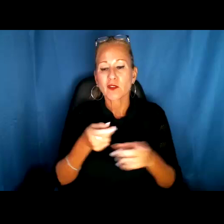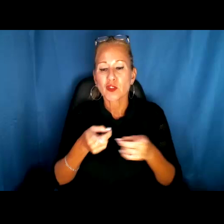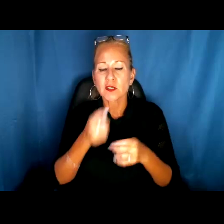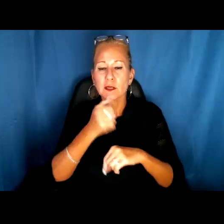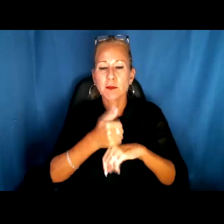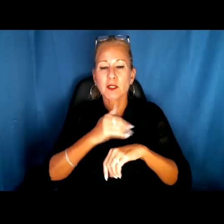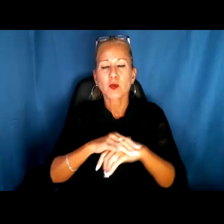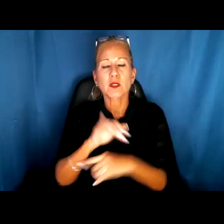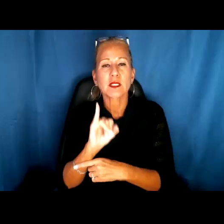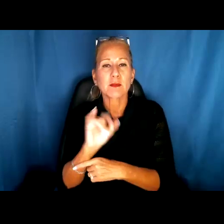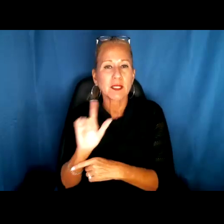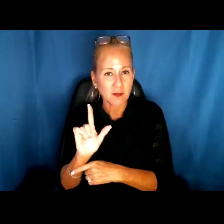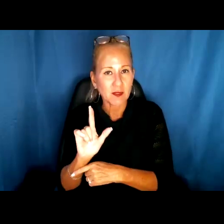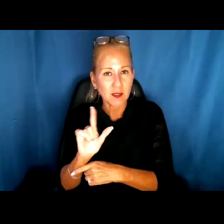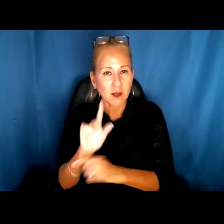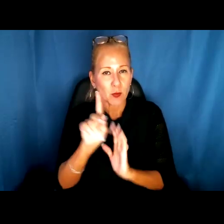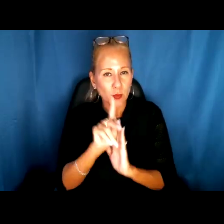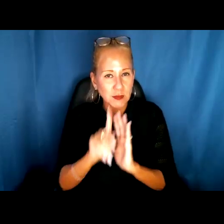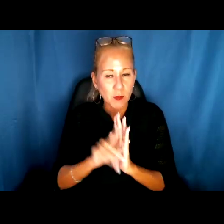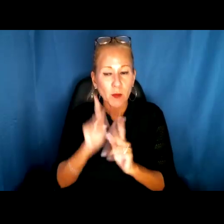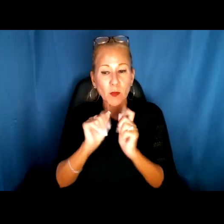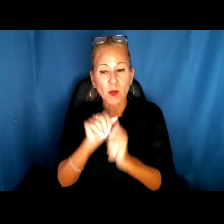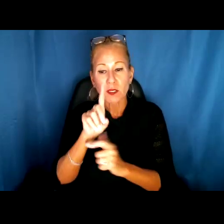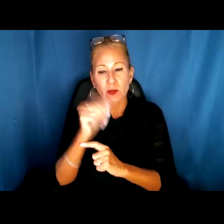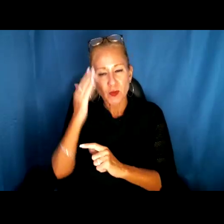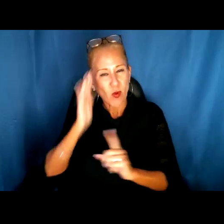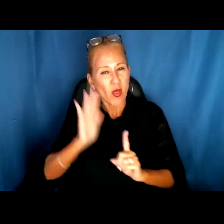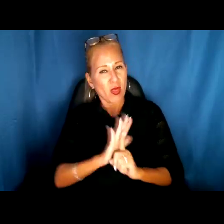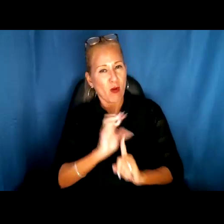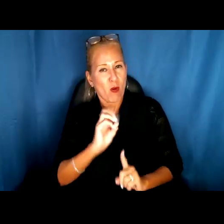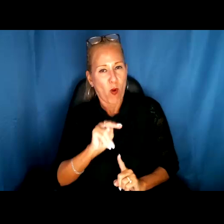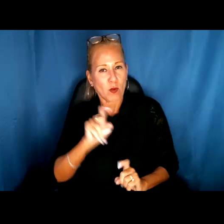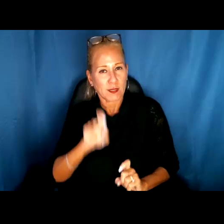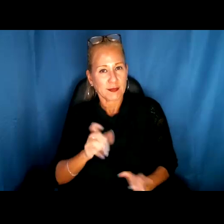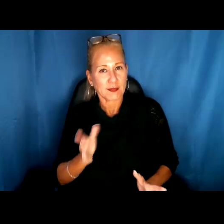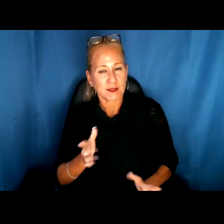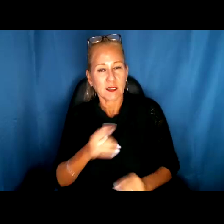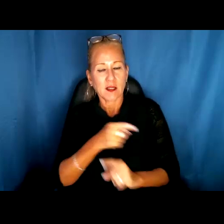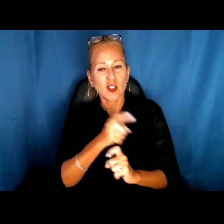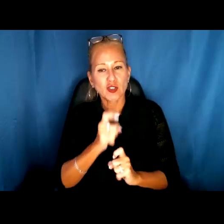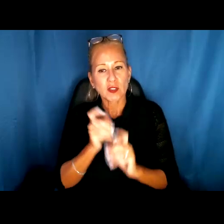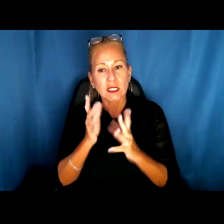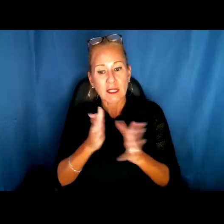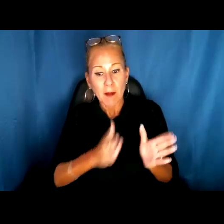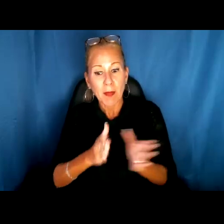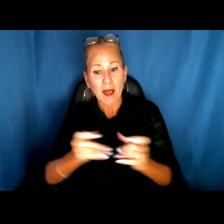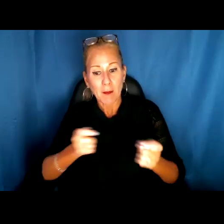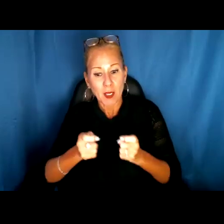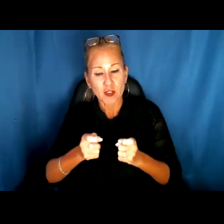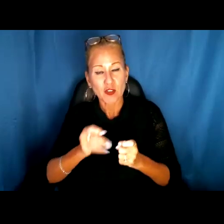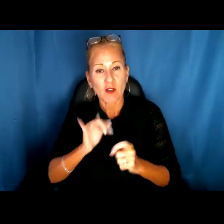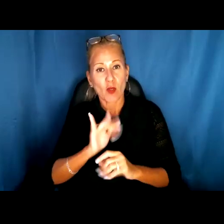the independent living principle that people with disabilities know their own needs best and should lead the planning and managing of